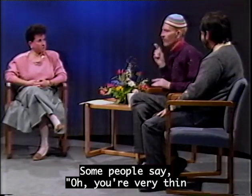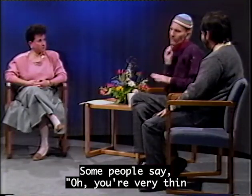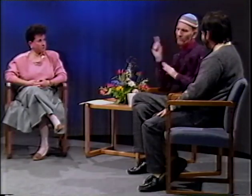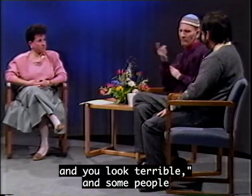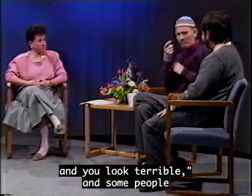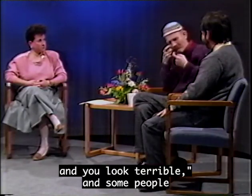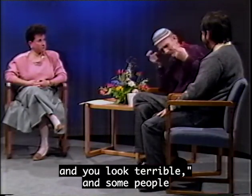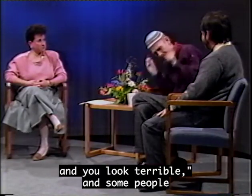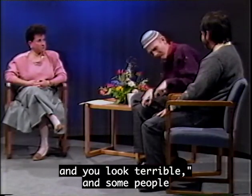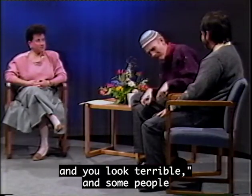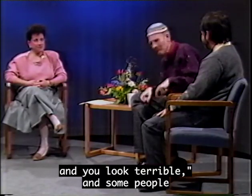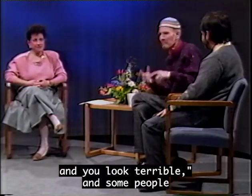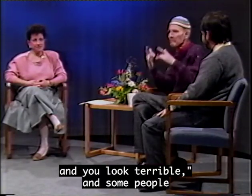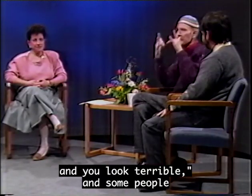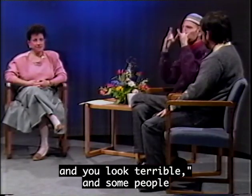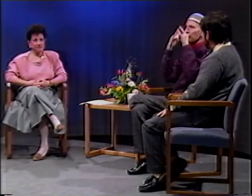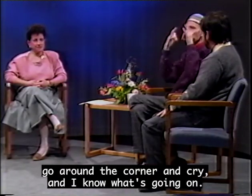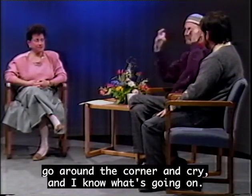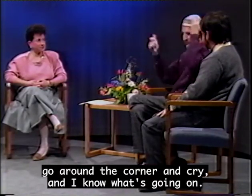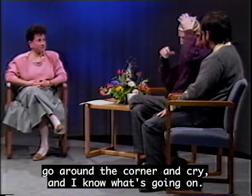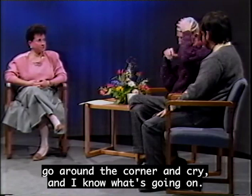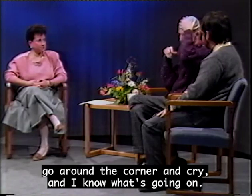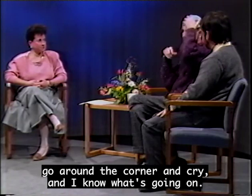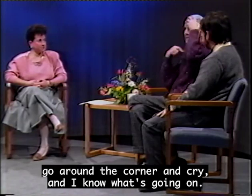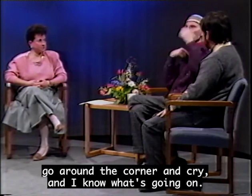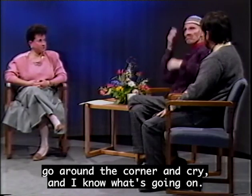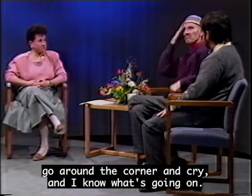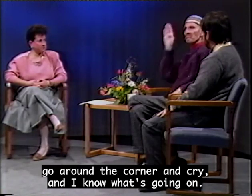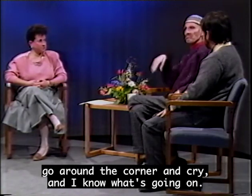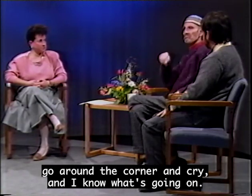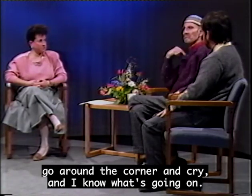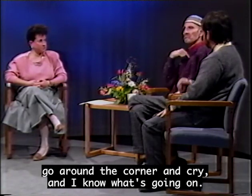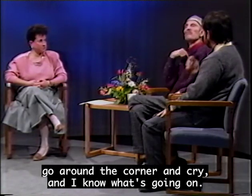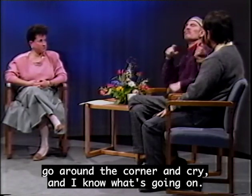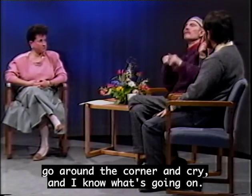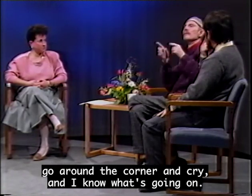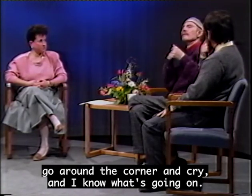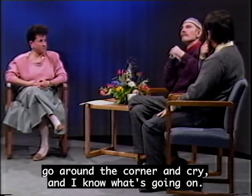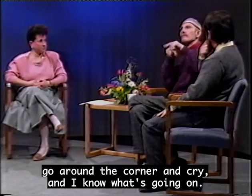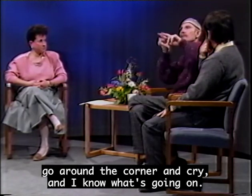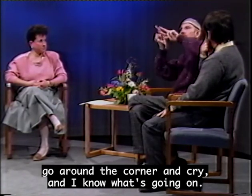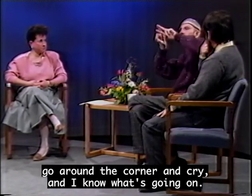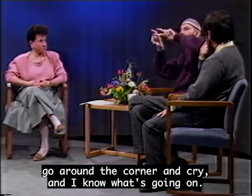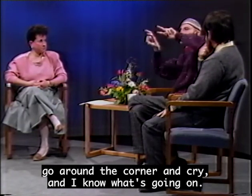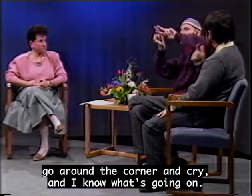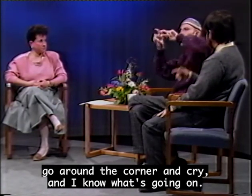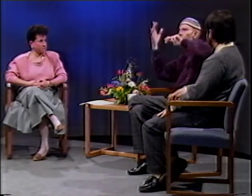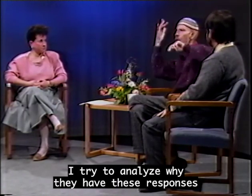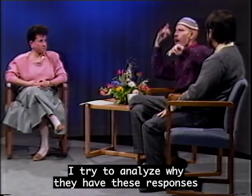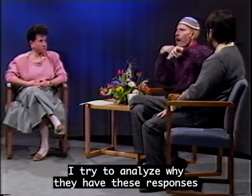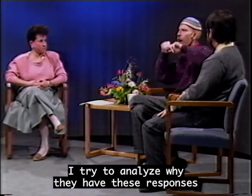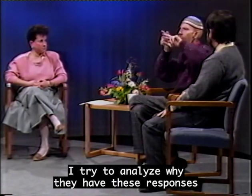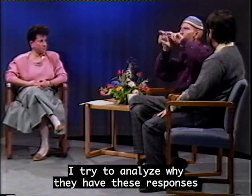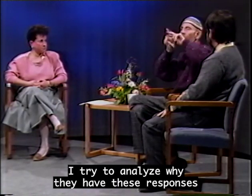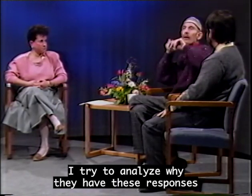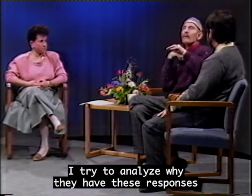thin and you look terrible. And some people go around the corner and cry. And I know what's going on. I try to analyze why they have